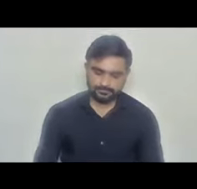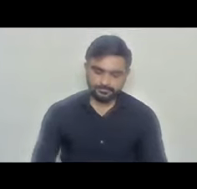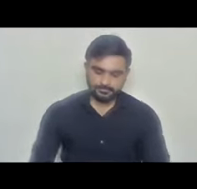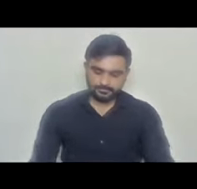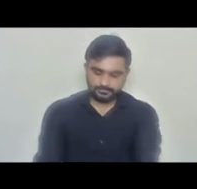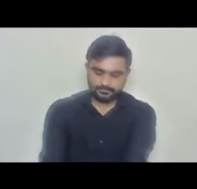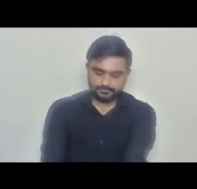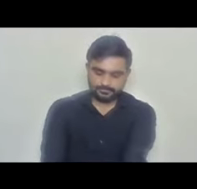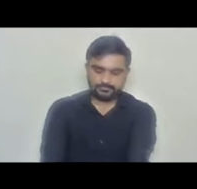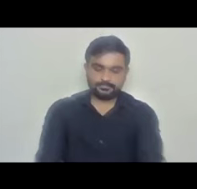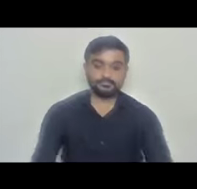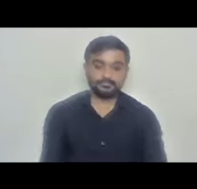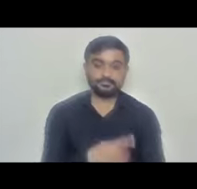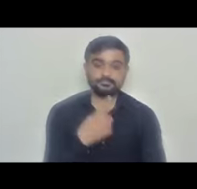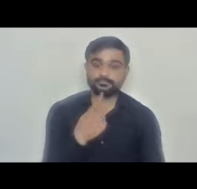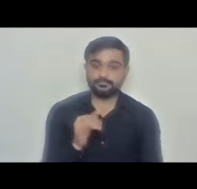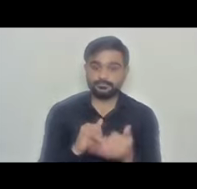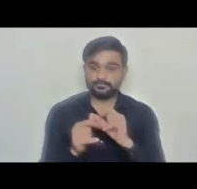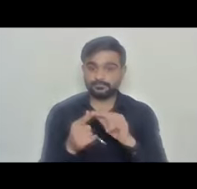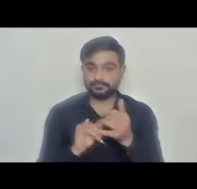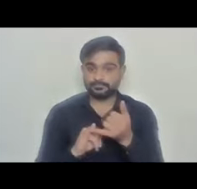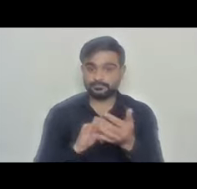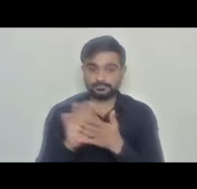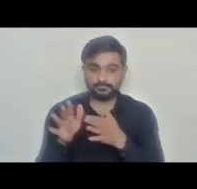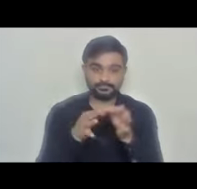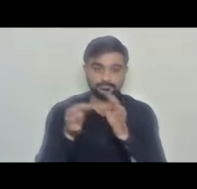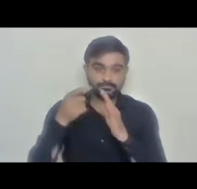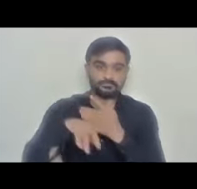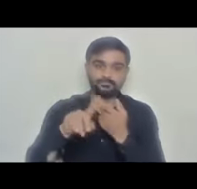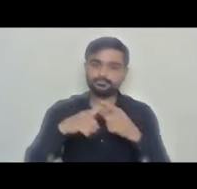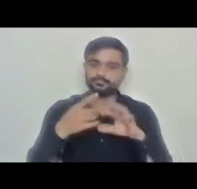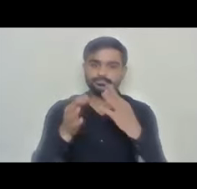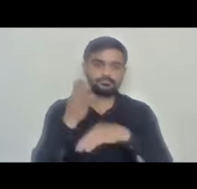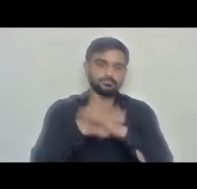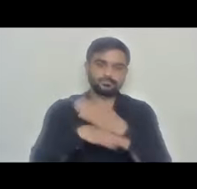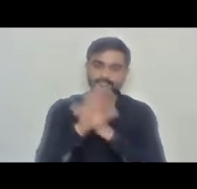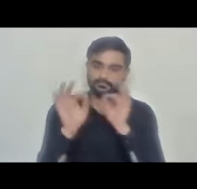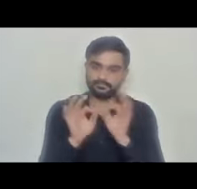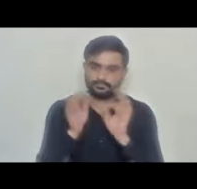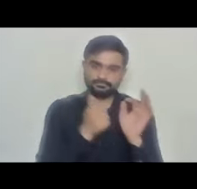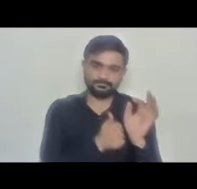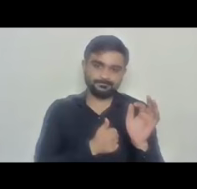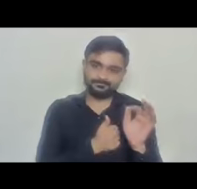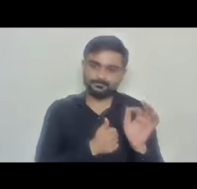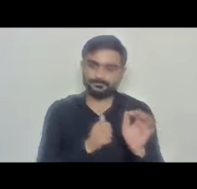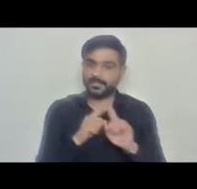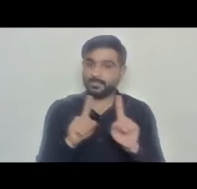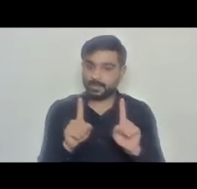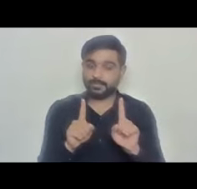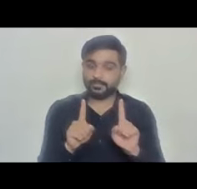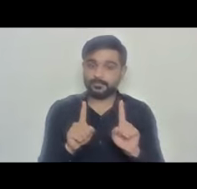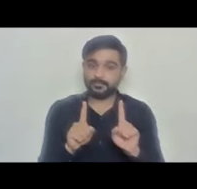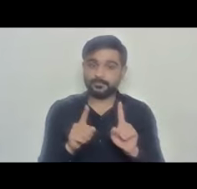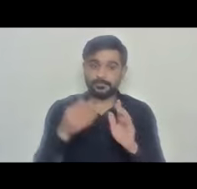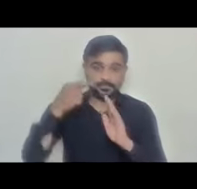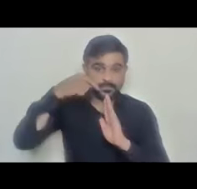So as I said, Santosh, I am not an expert on disability. I would not like to, I'm sorry, but I would not like to